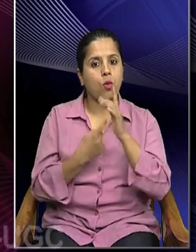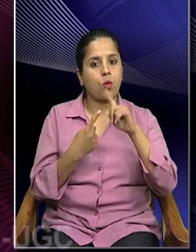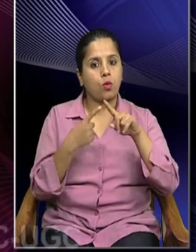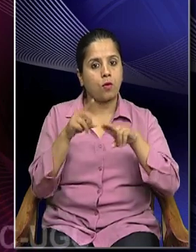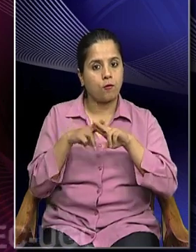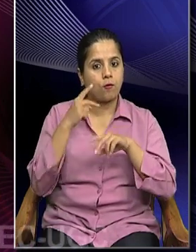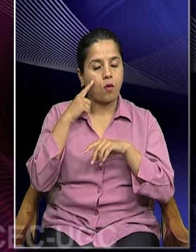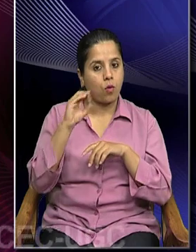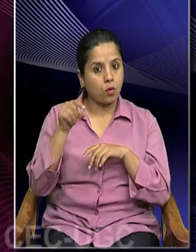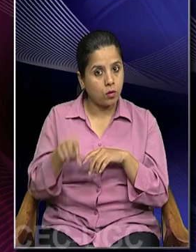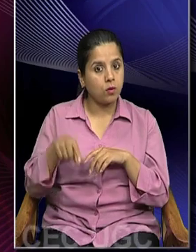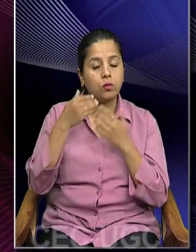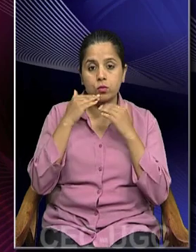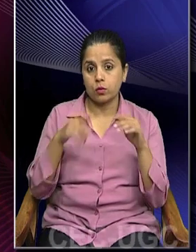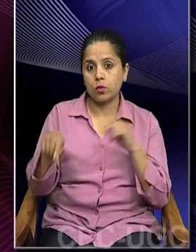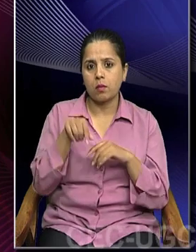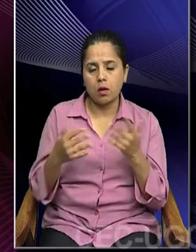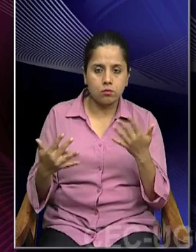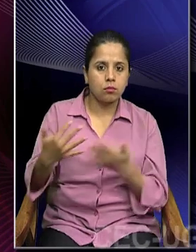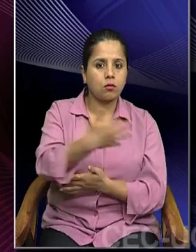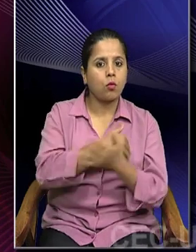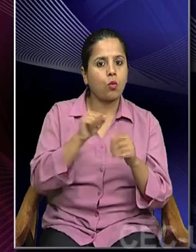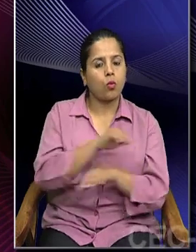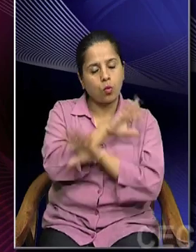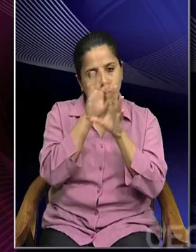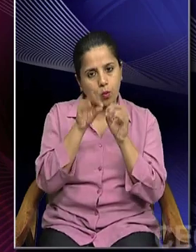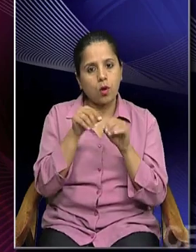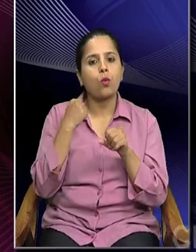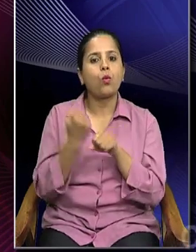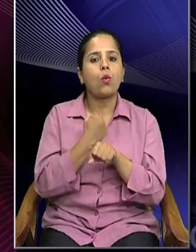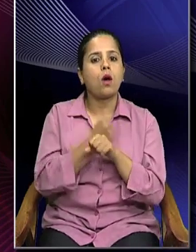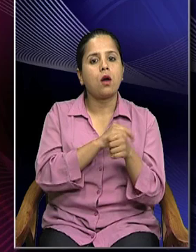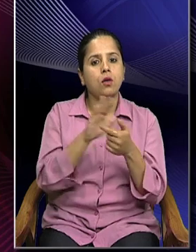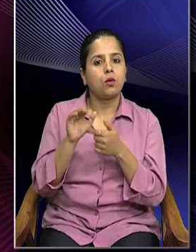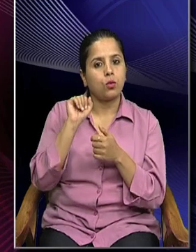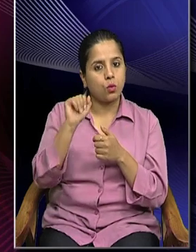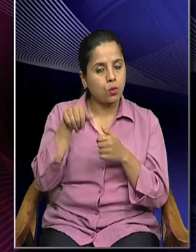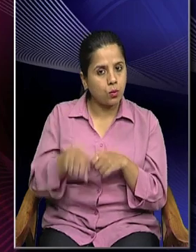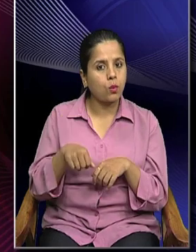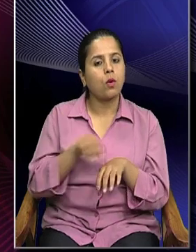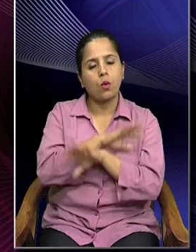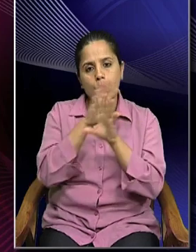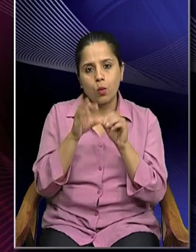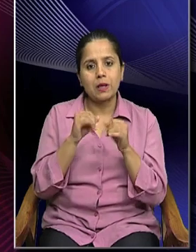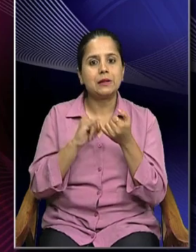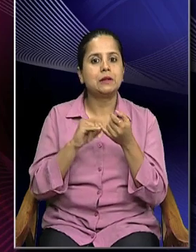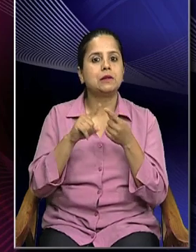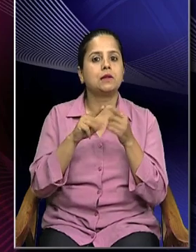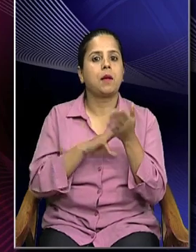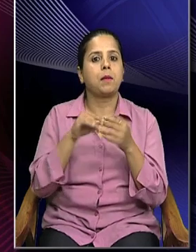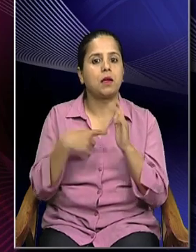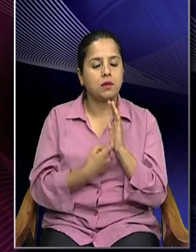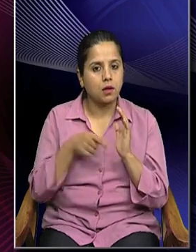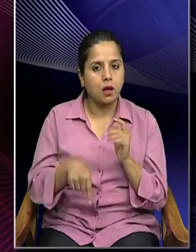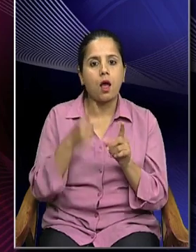in which the students have to compile their entire work in their entire semester or annual